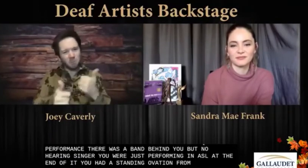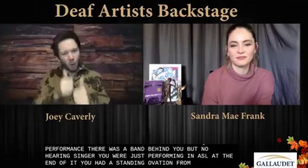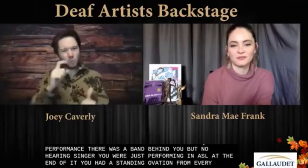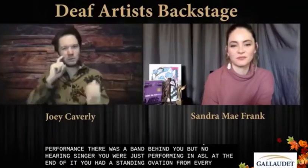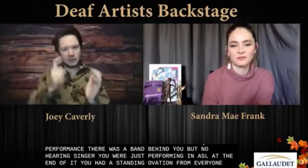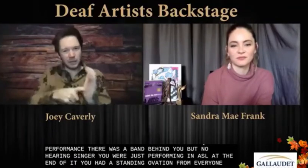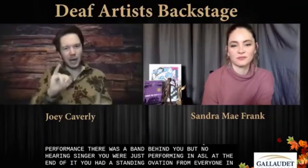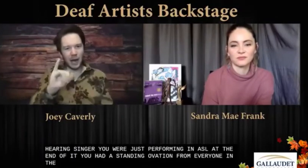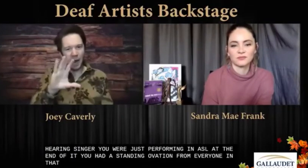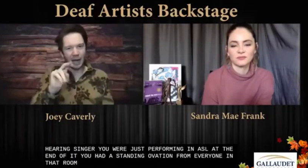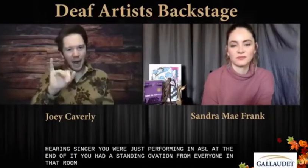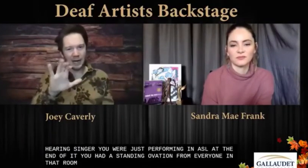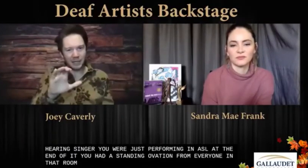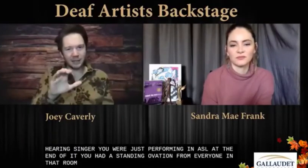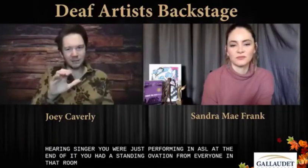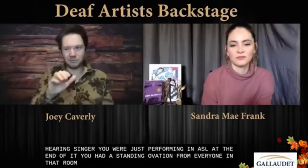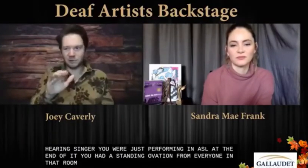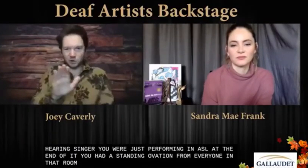everyone in that room